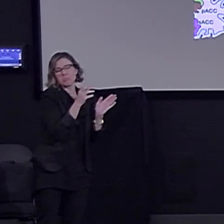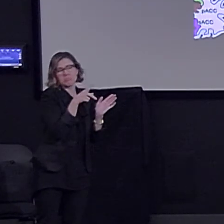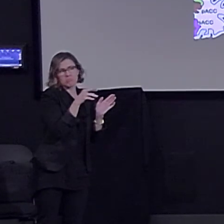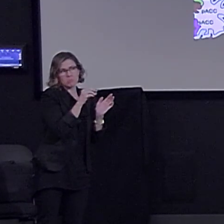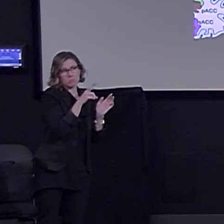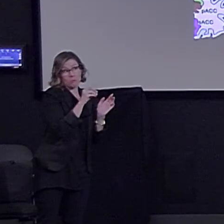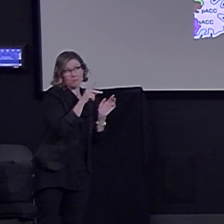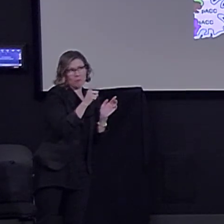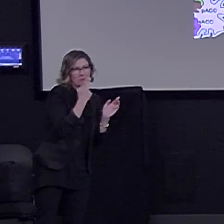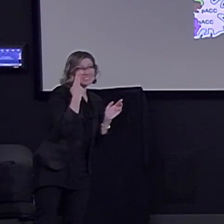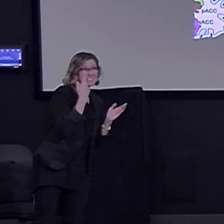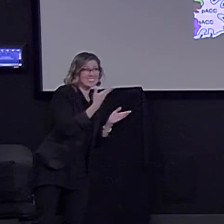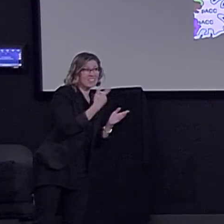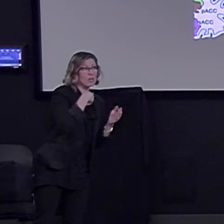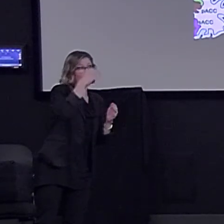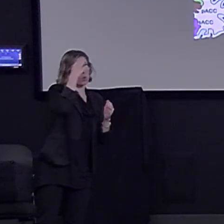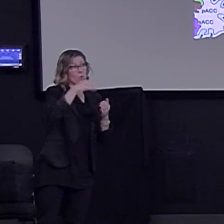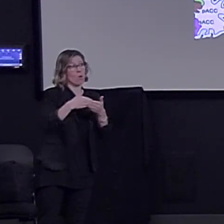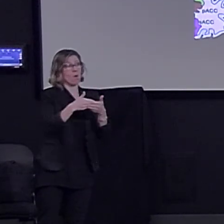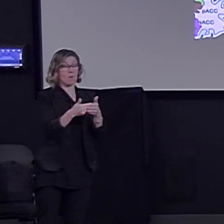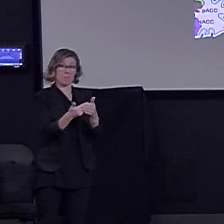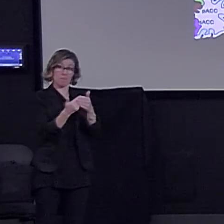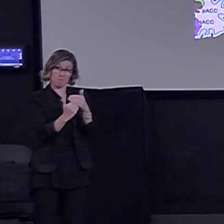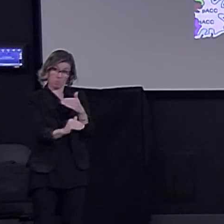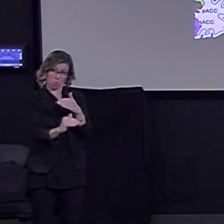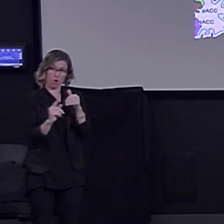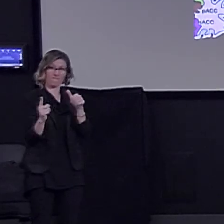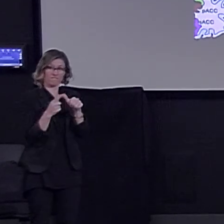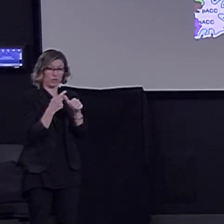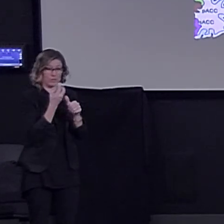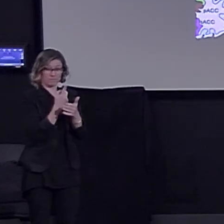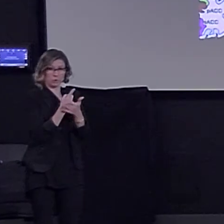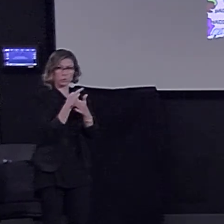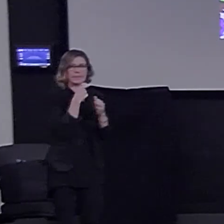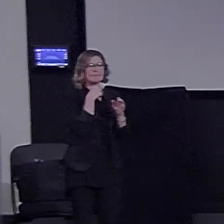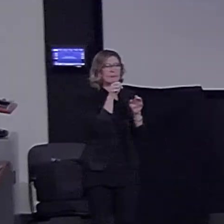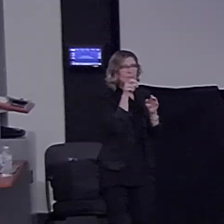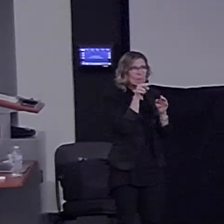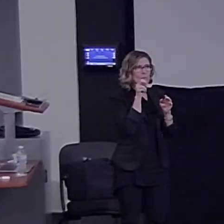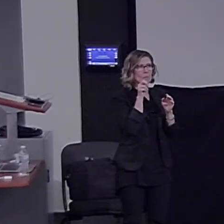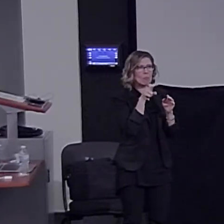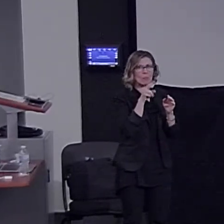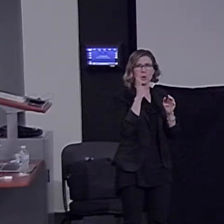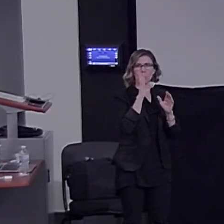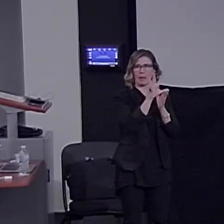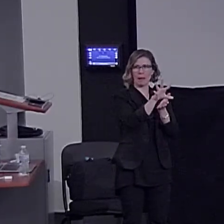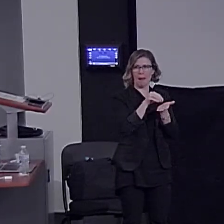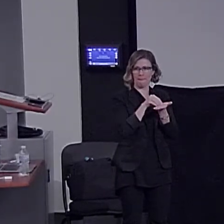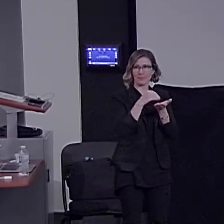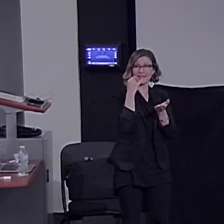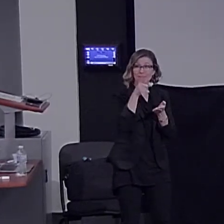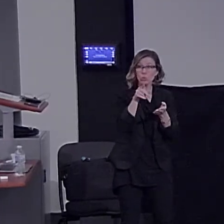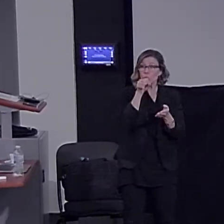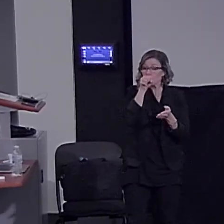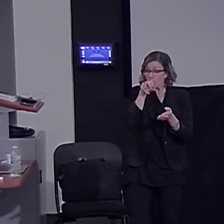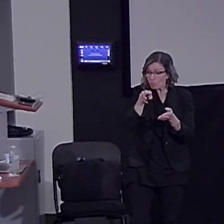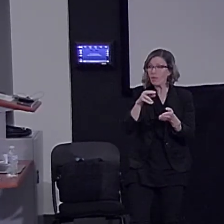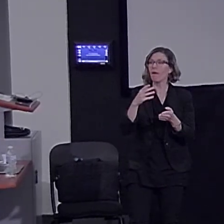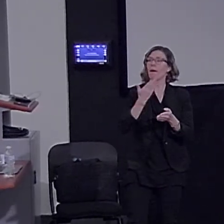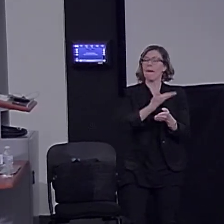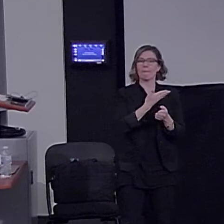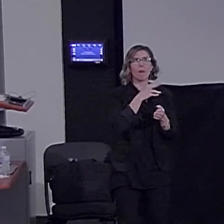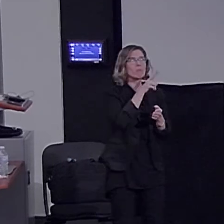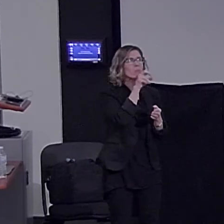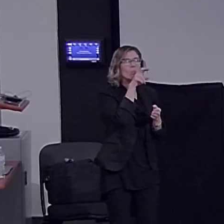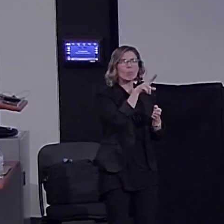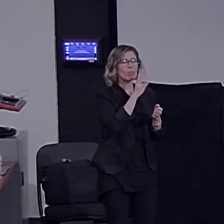they're born in the first weeks, they have the protrusion imitation. If you stick the tongue out, the baby will stick his